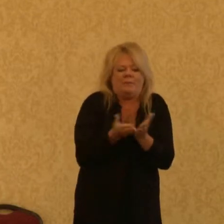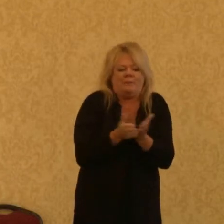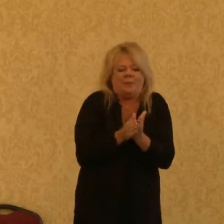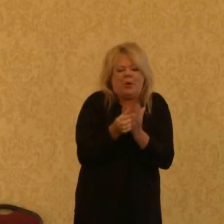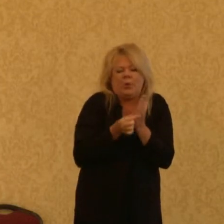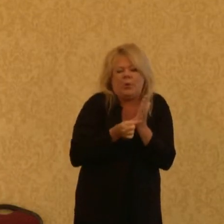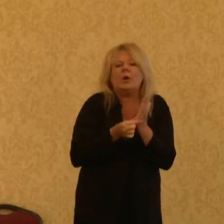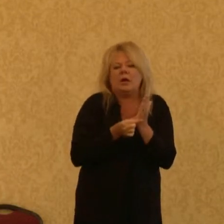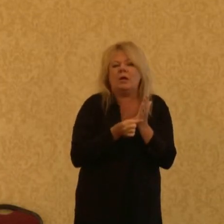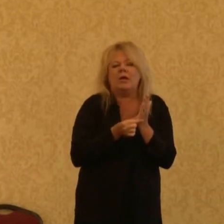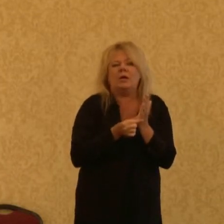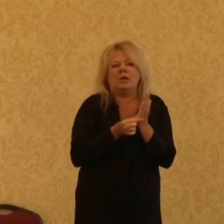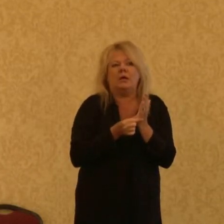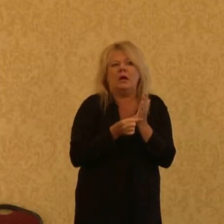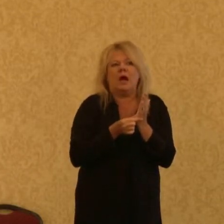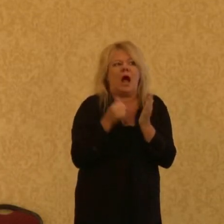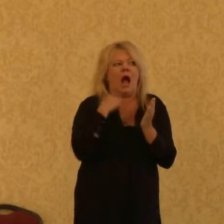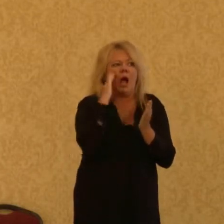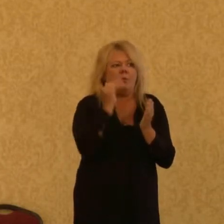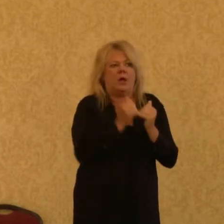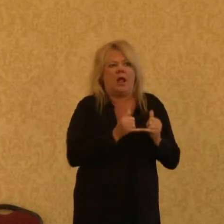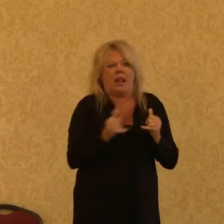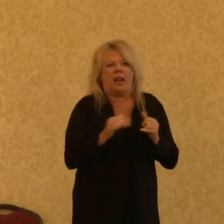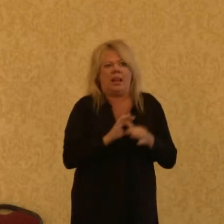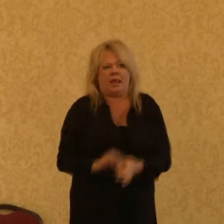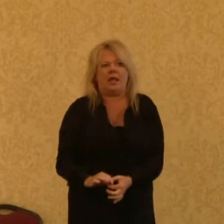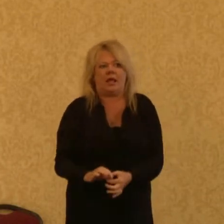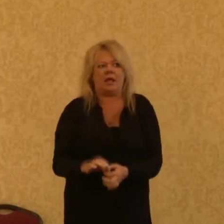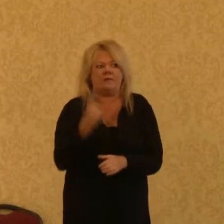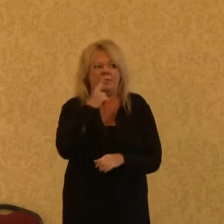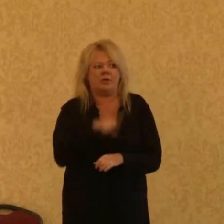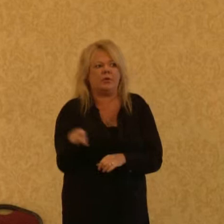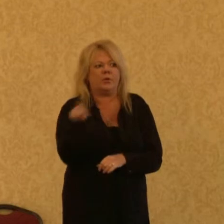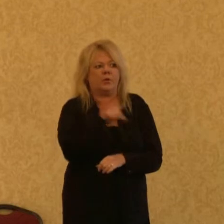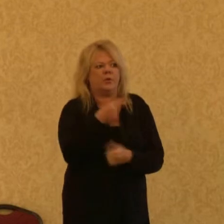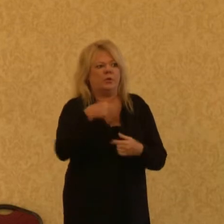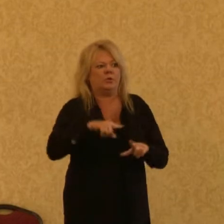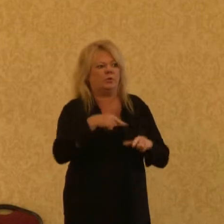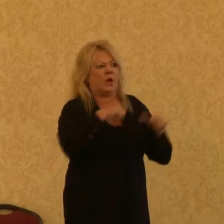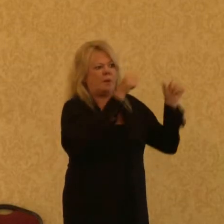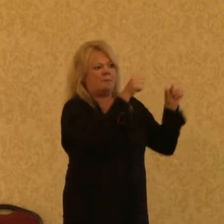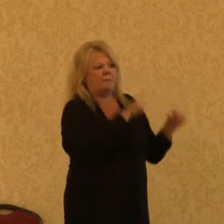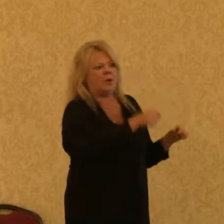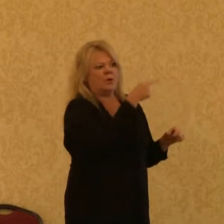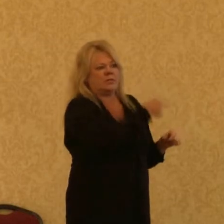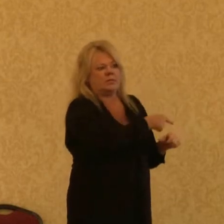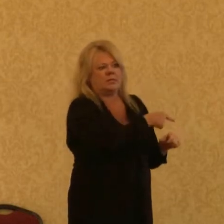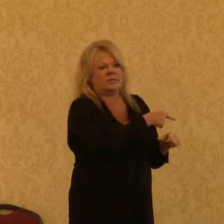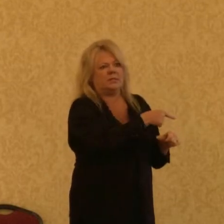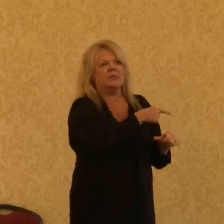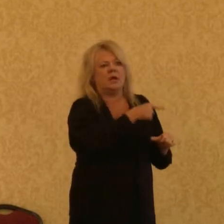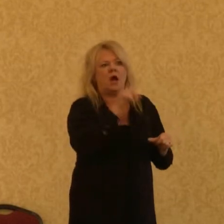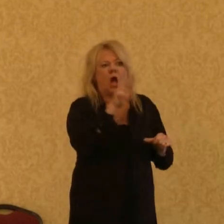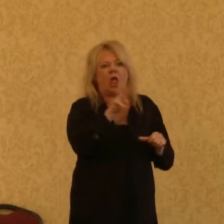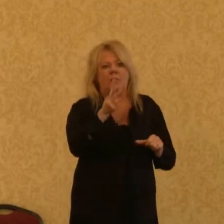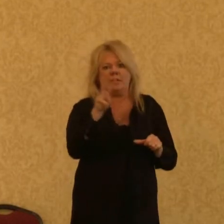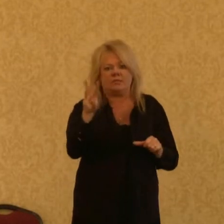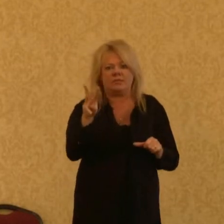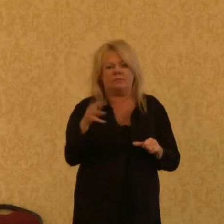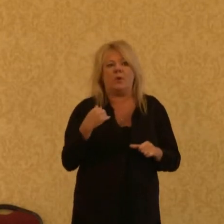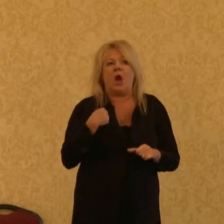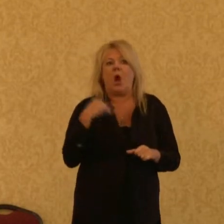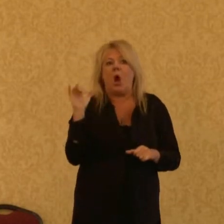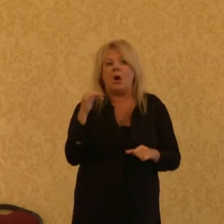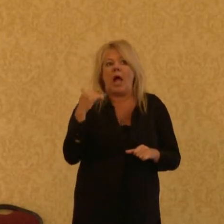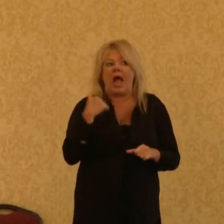detection and intervention. I'm really bad at acronyms. There is a committee,